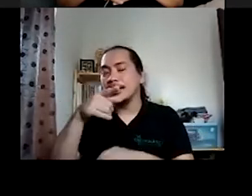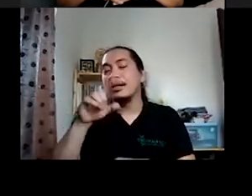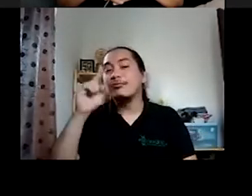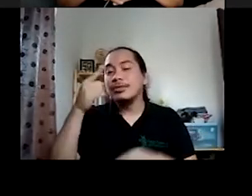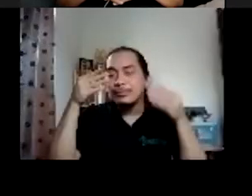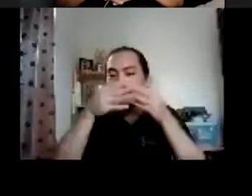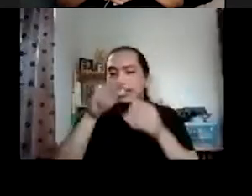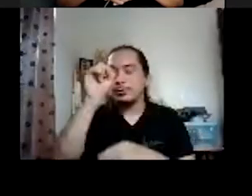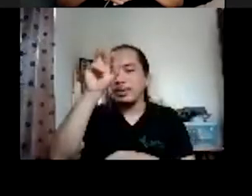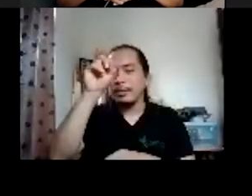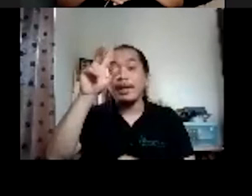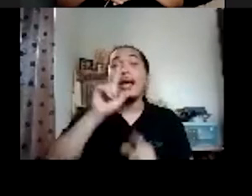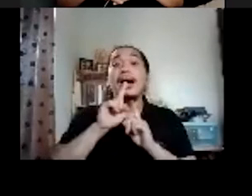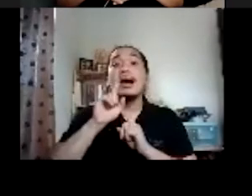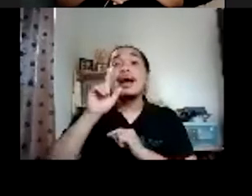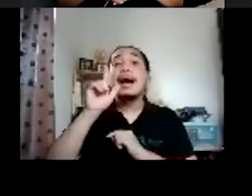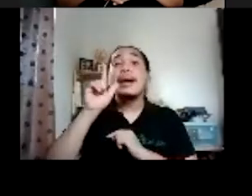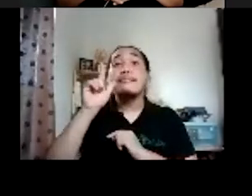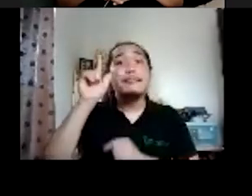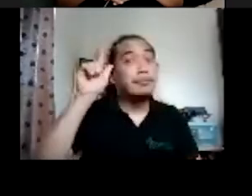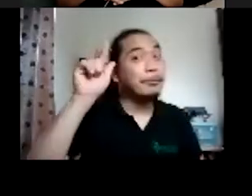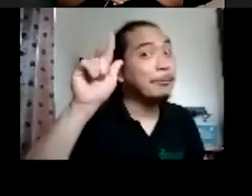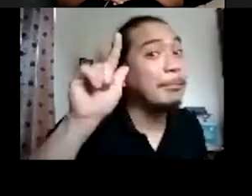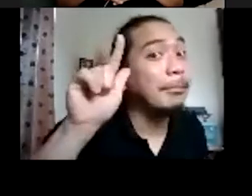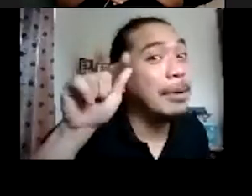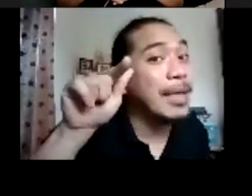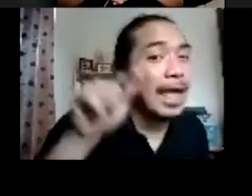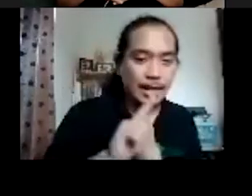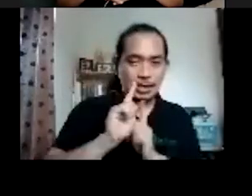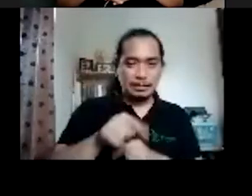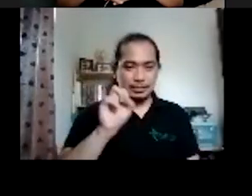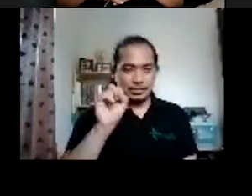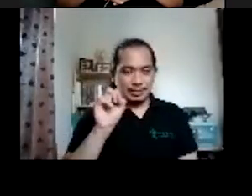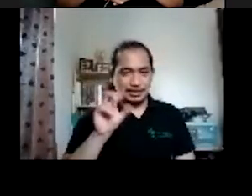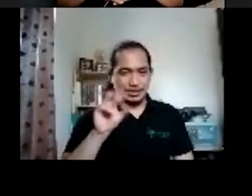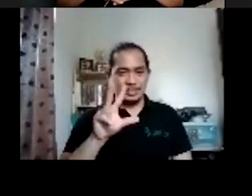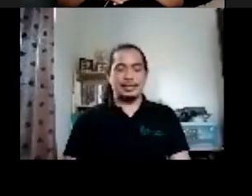You're jumping ahead a little bit. Let's focus on